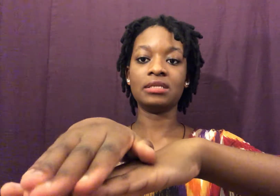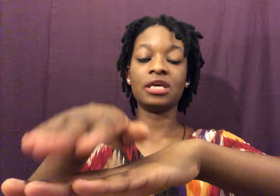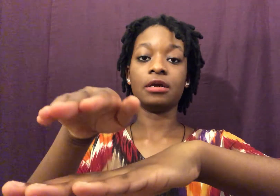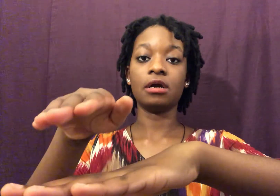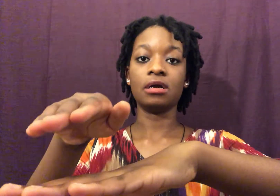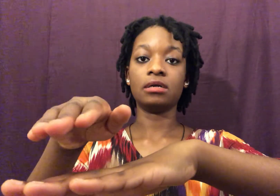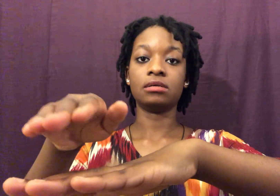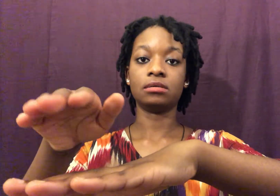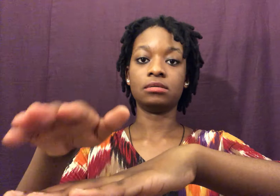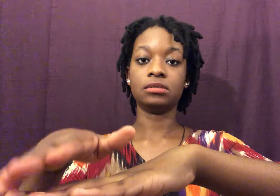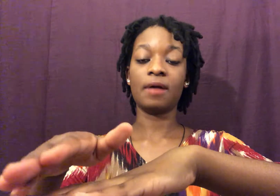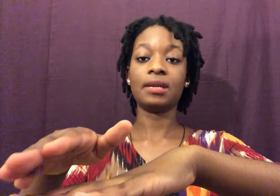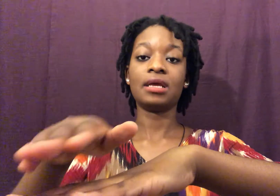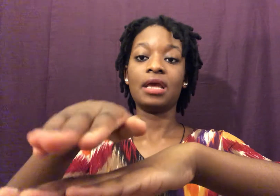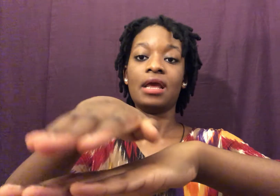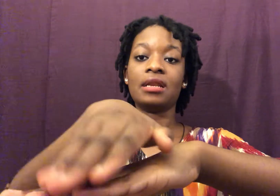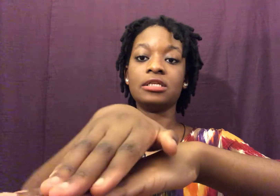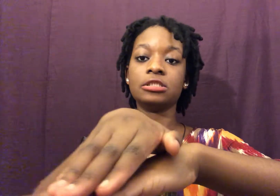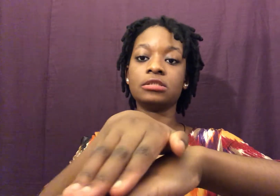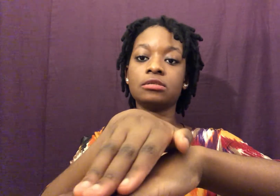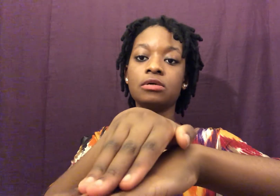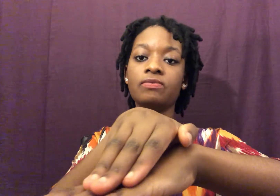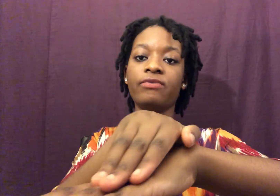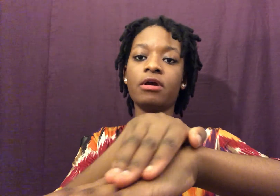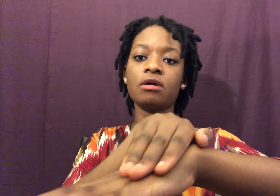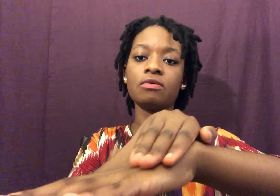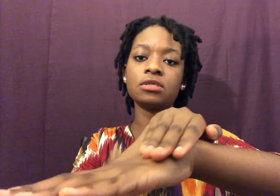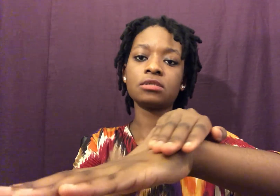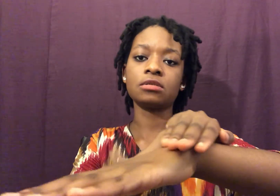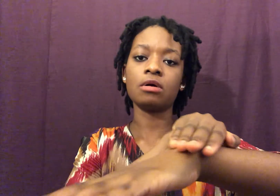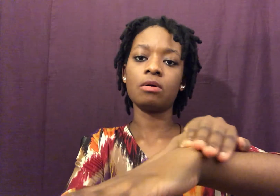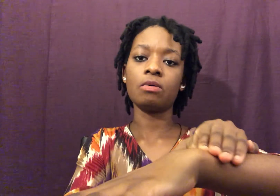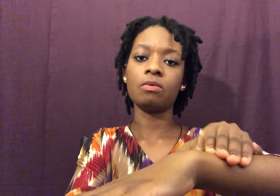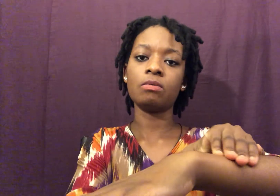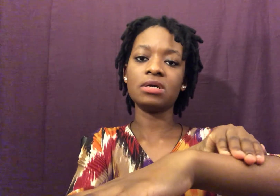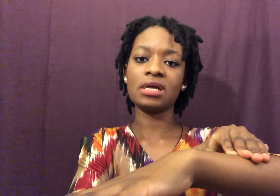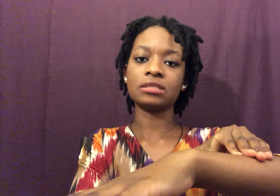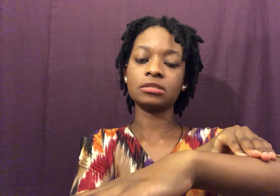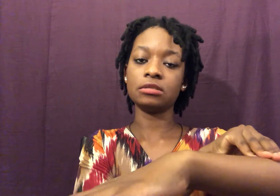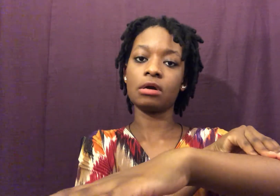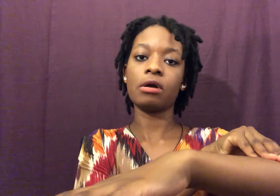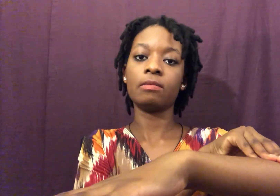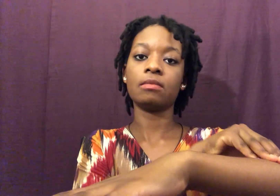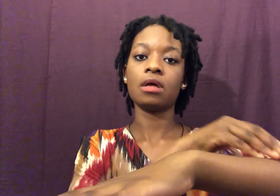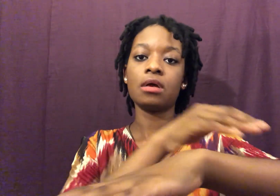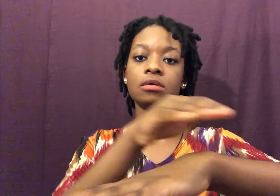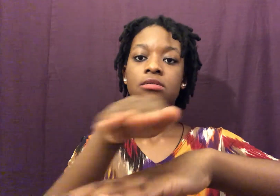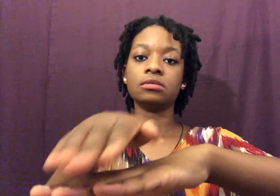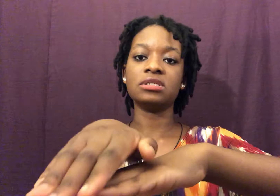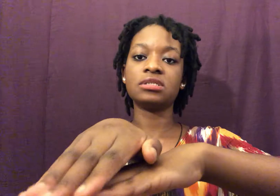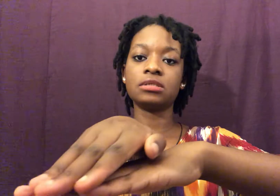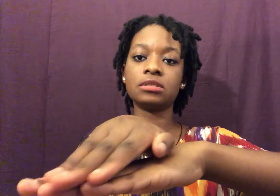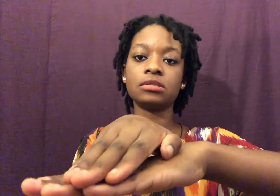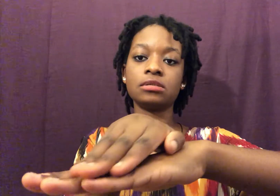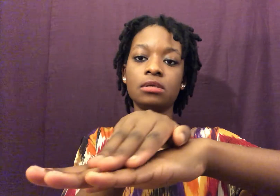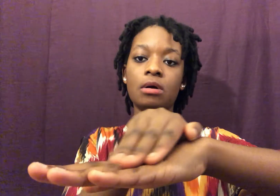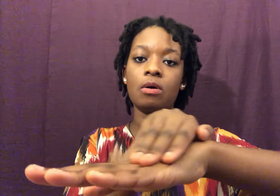take our dominant hand and just go very slow against your arm. So this is